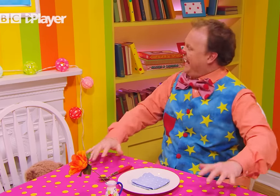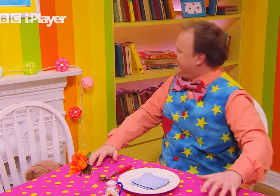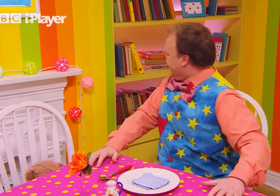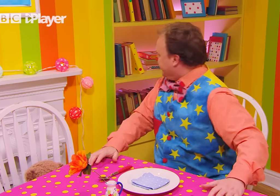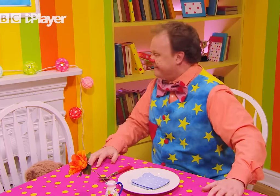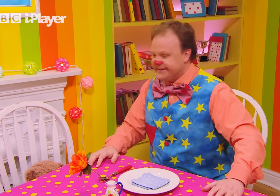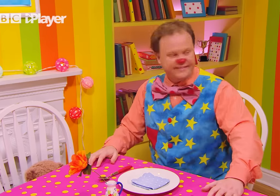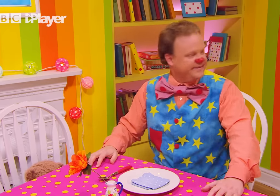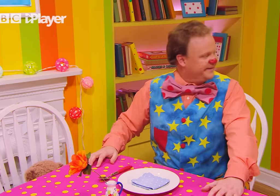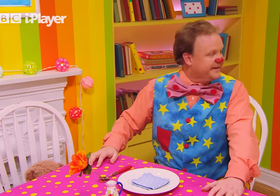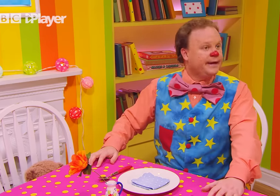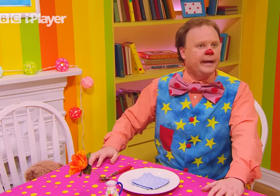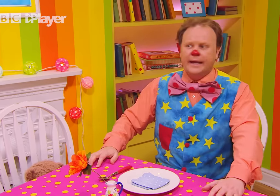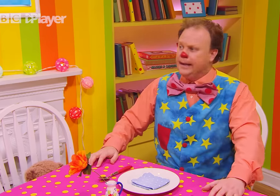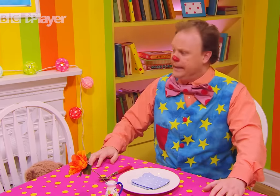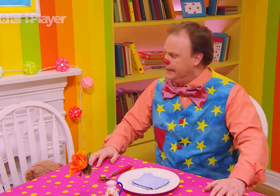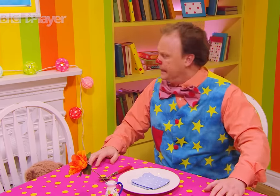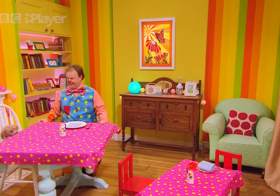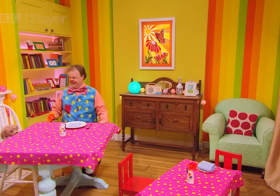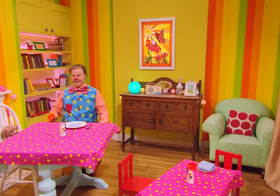Chef Tumble! Chef Tumble!